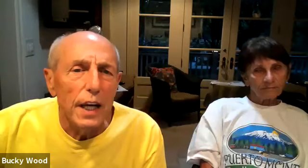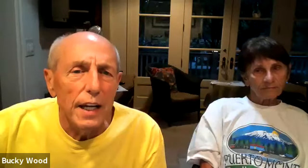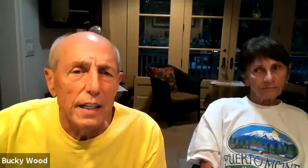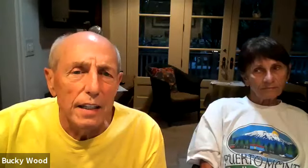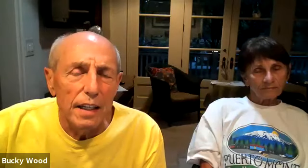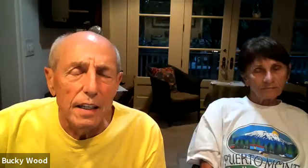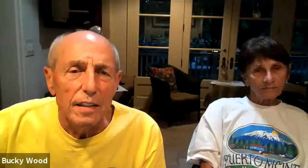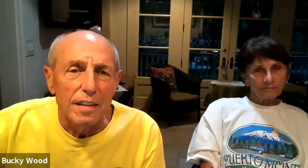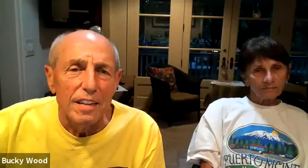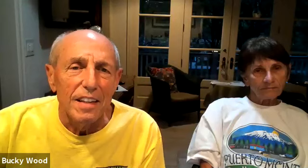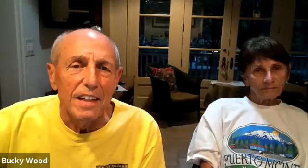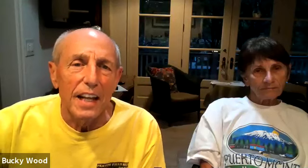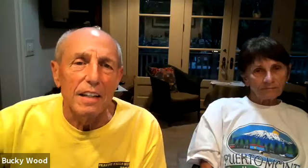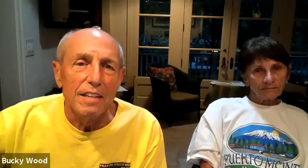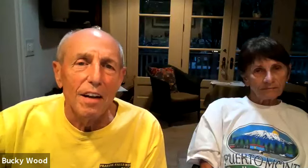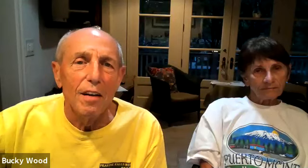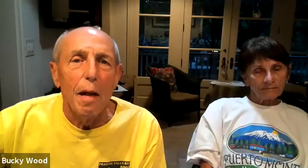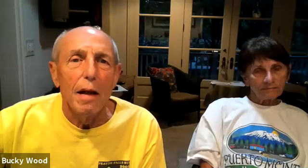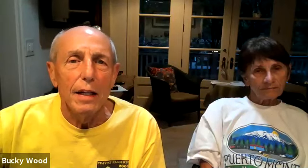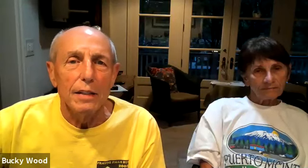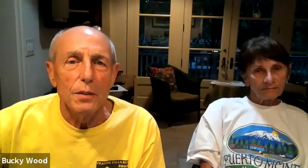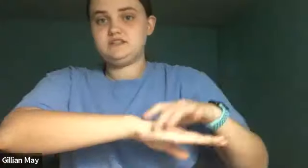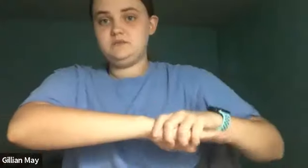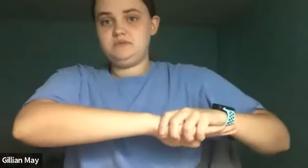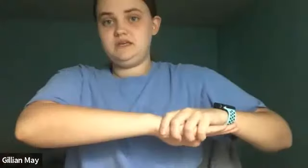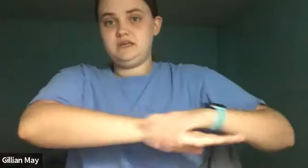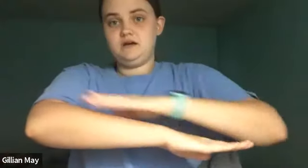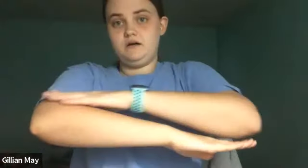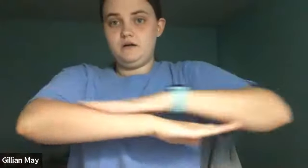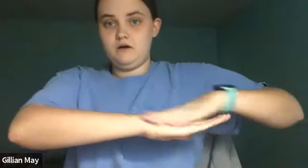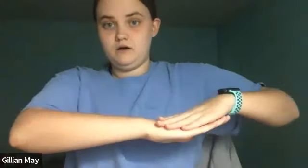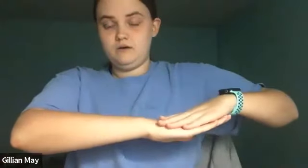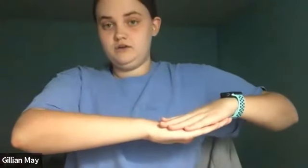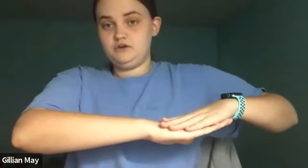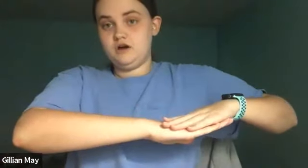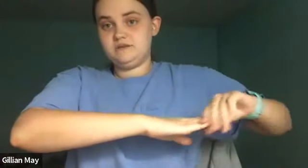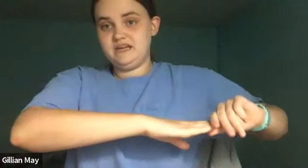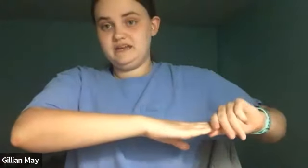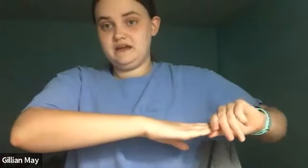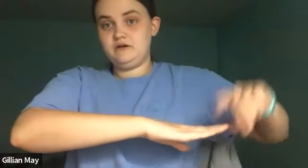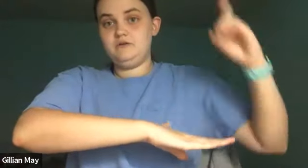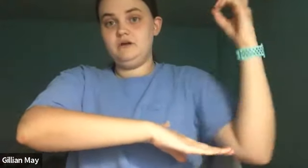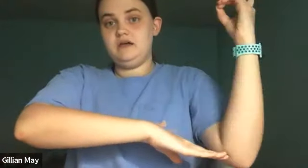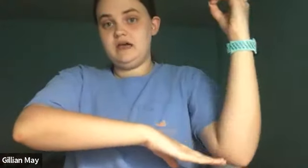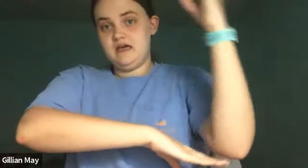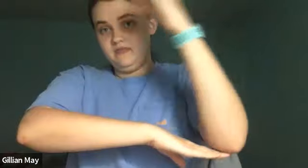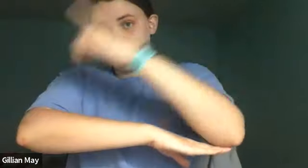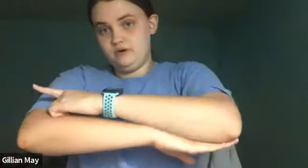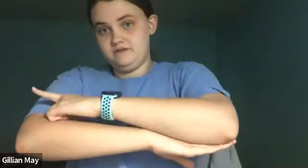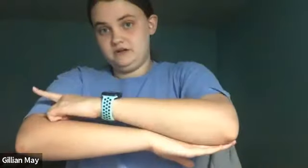day again? So day is going to be your non-dominant hand out and then pointer finger